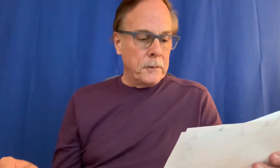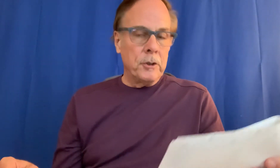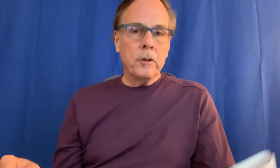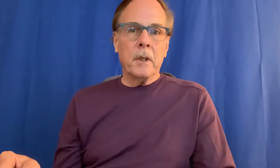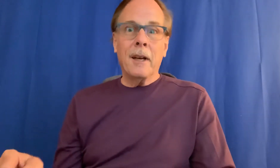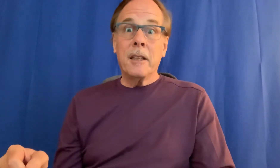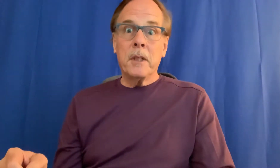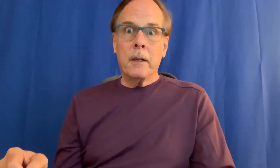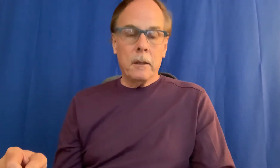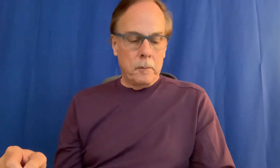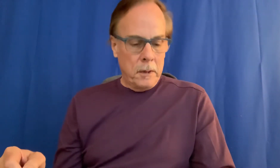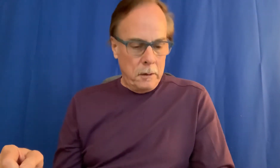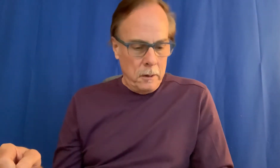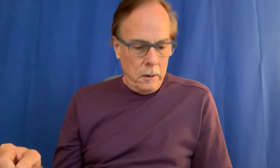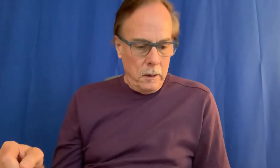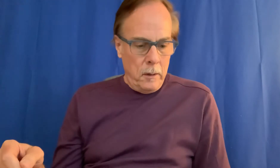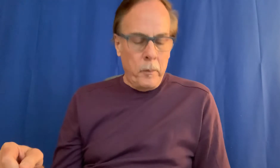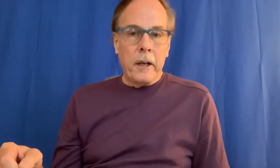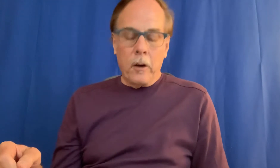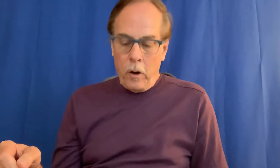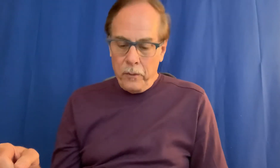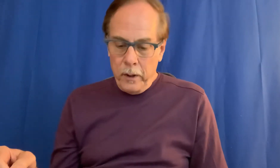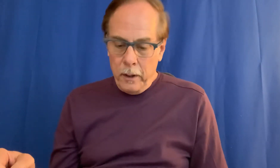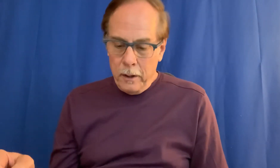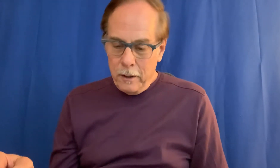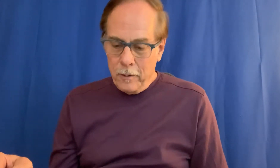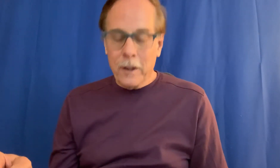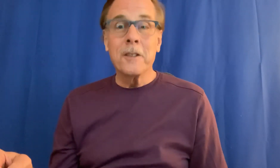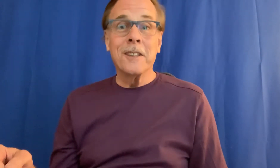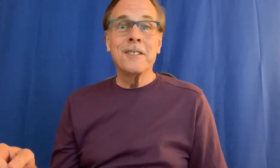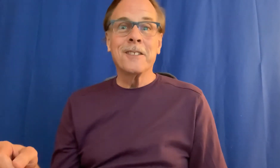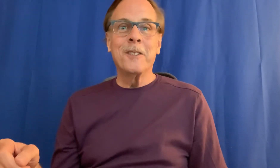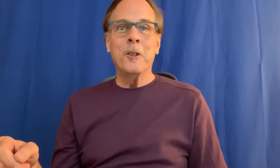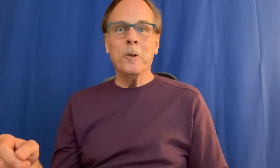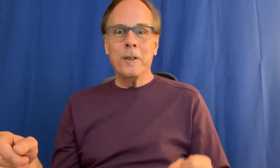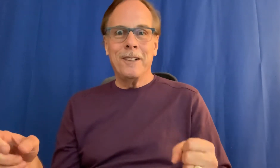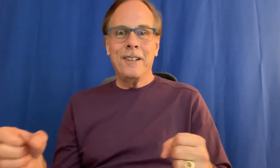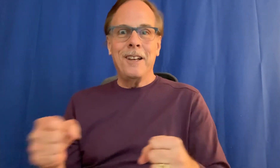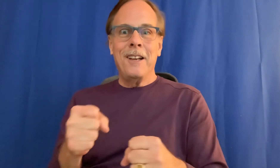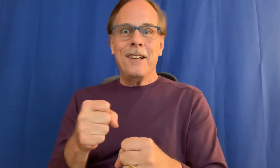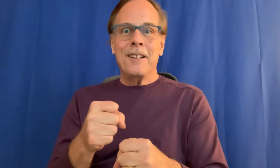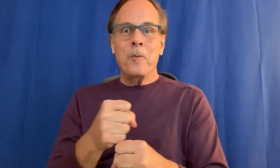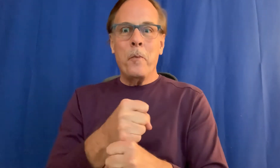Excuse me, I keep saying Make coffee. Well, this is cute.